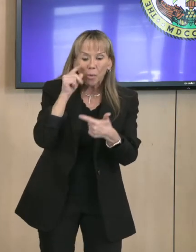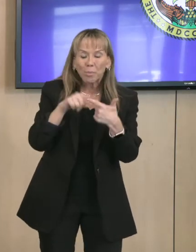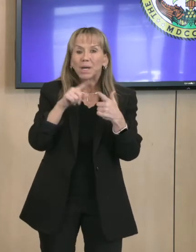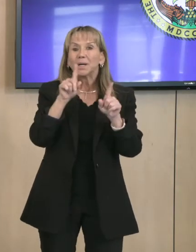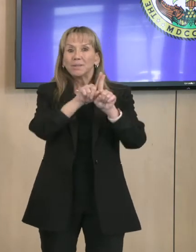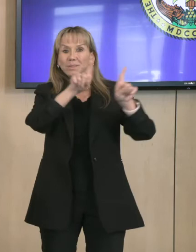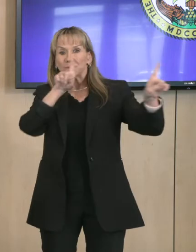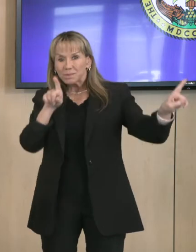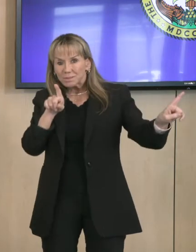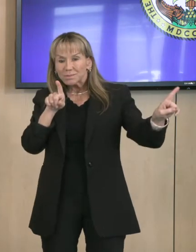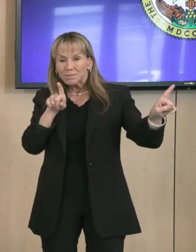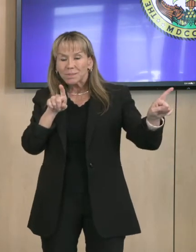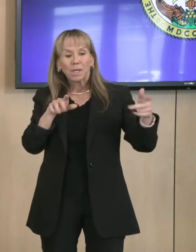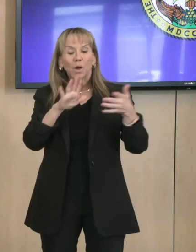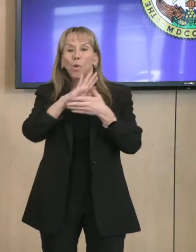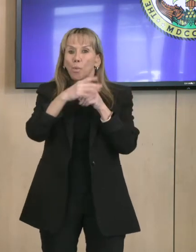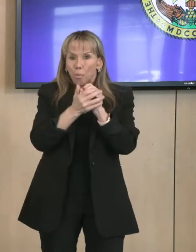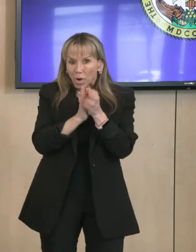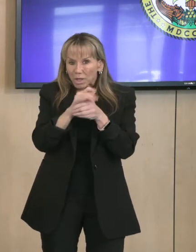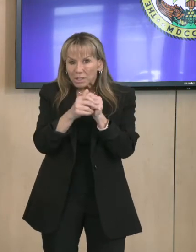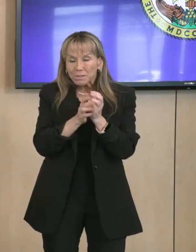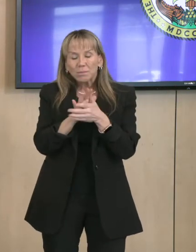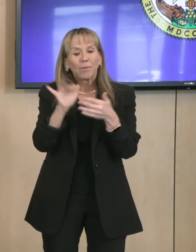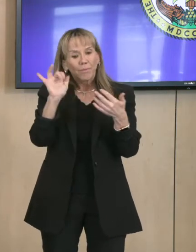wash their hands, these are the appropriate